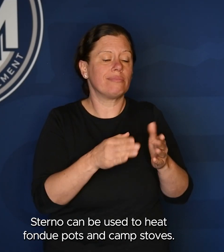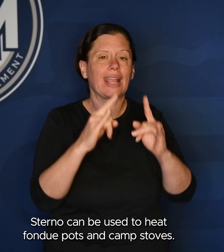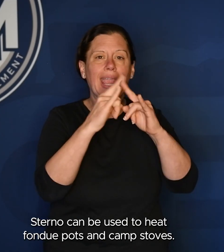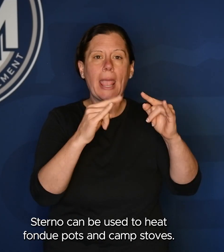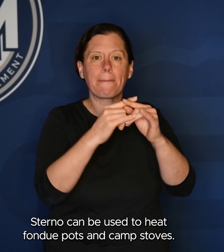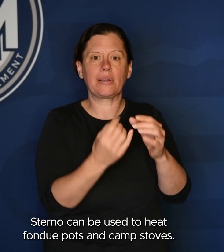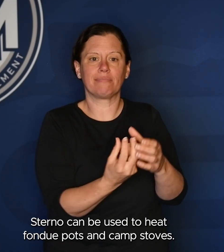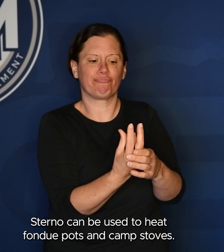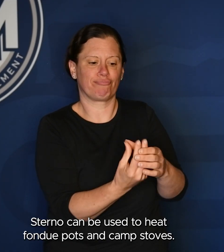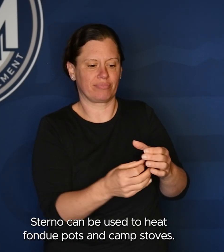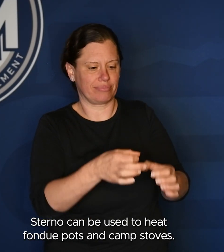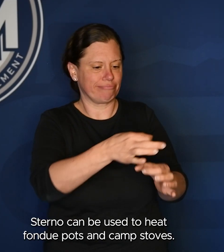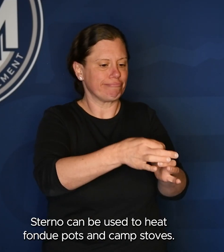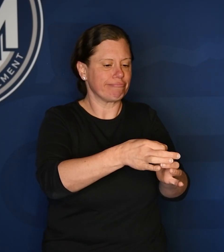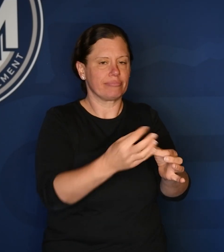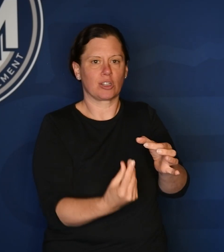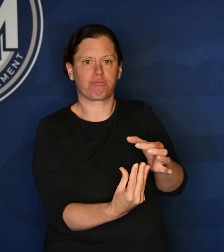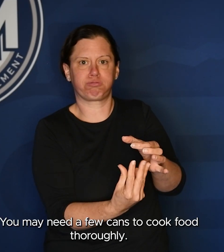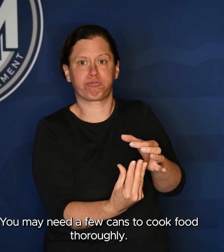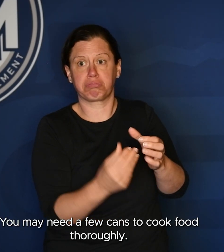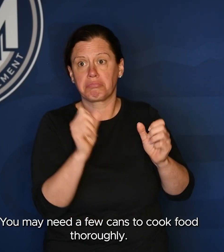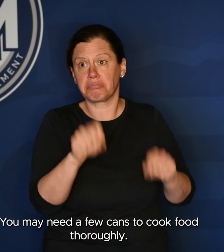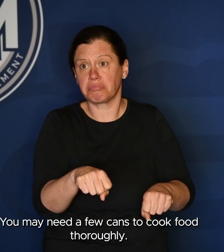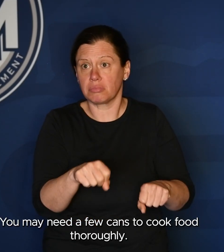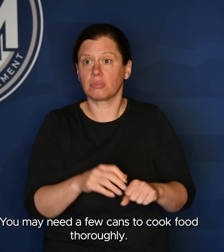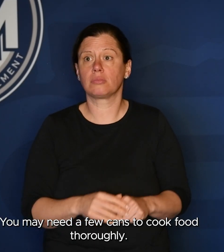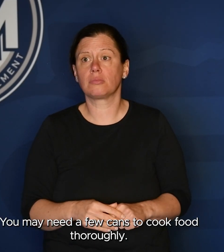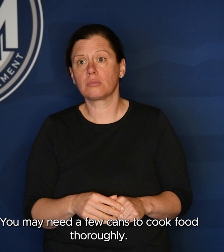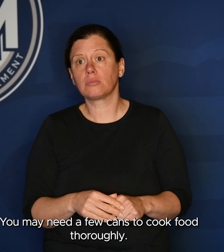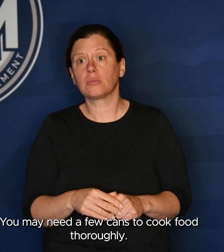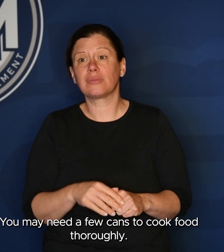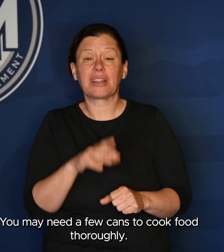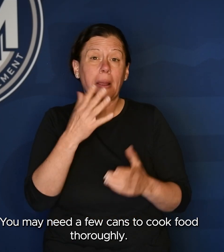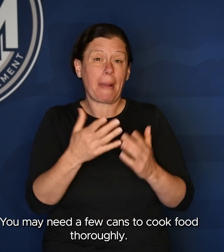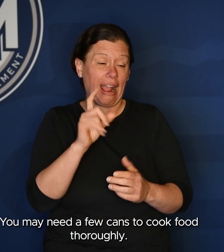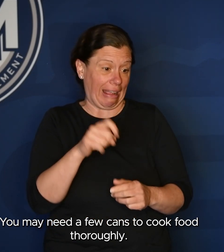fondue pots and camp stoves. You may need a few cans to cook food thoroughly.